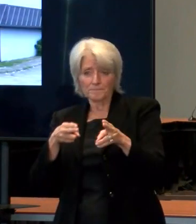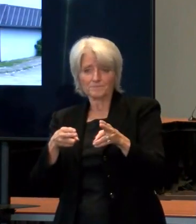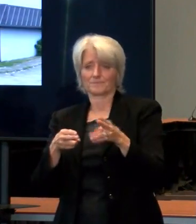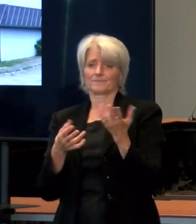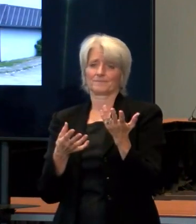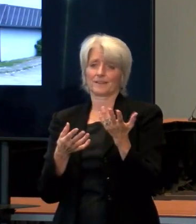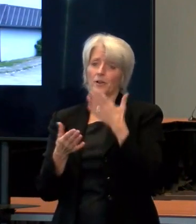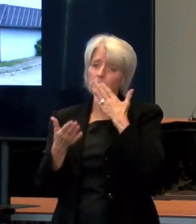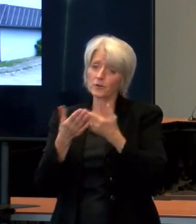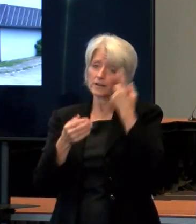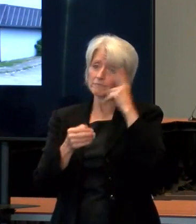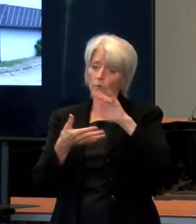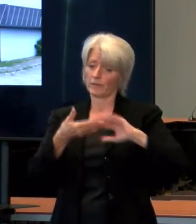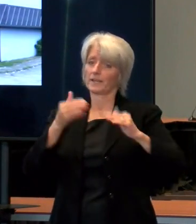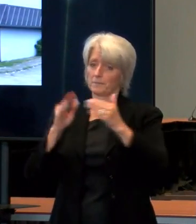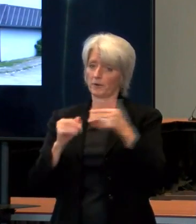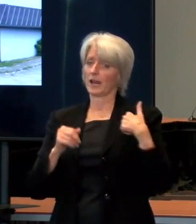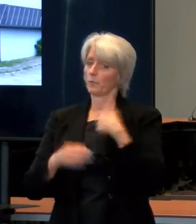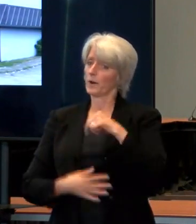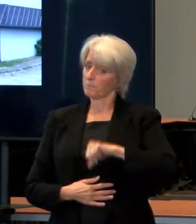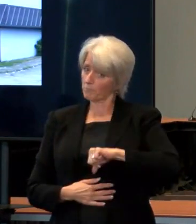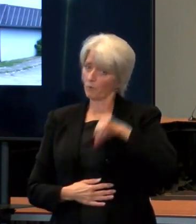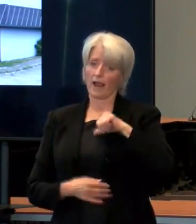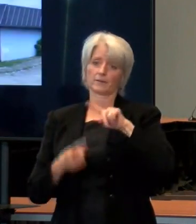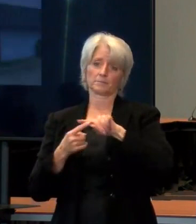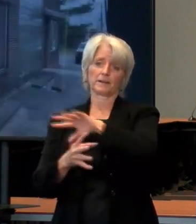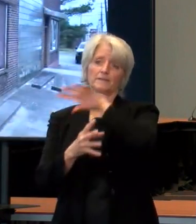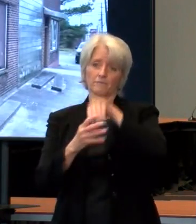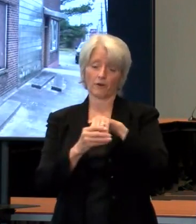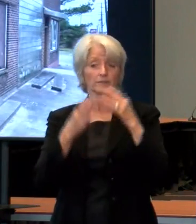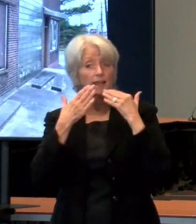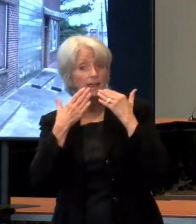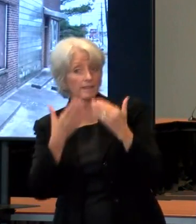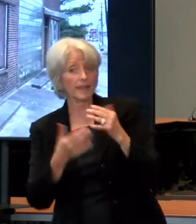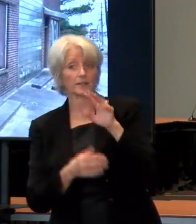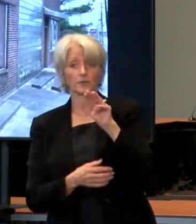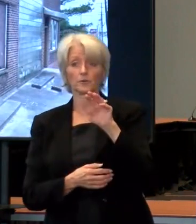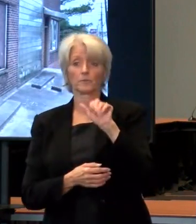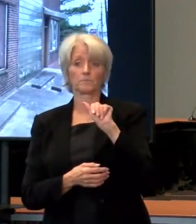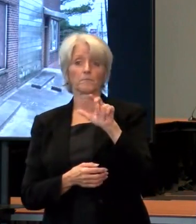we're very proud to be part of this endeavor. Thank you, Mayor.